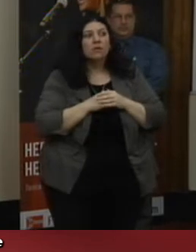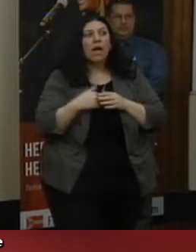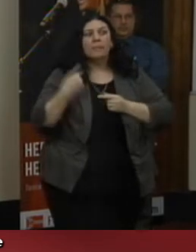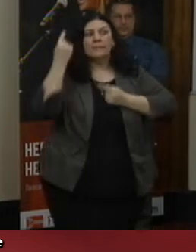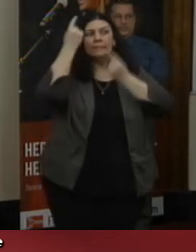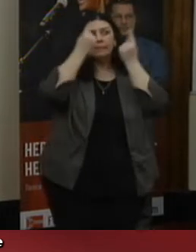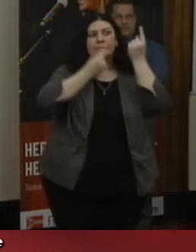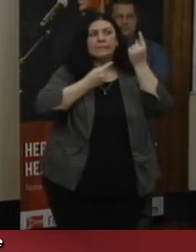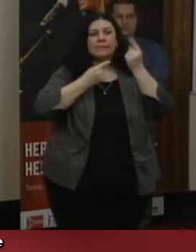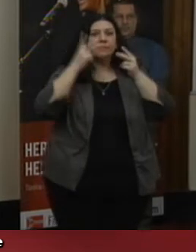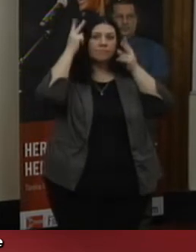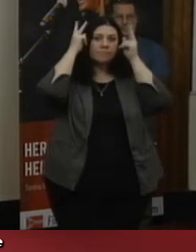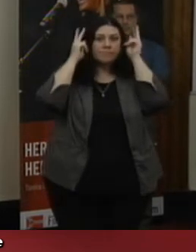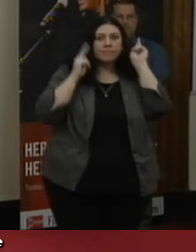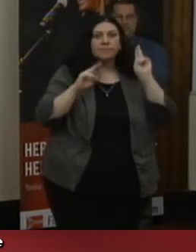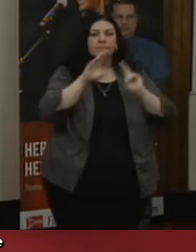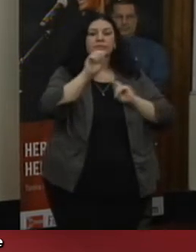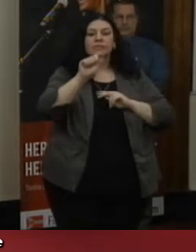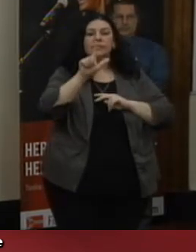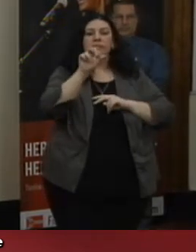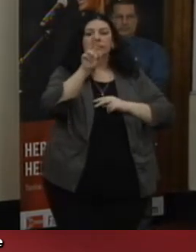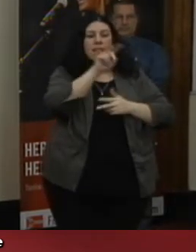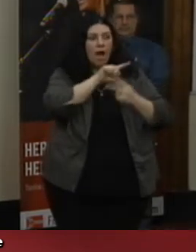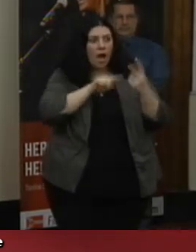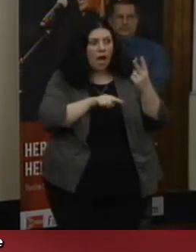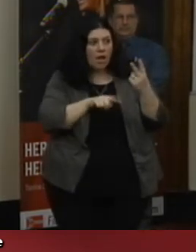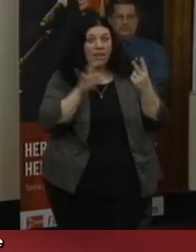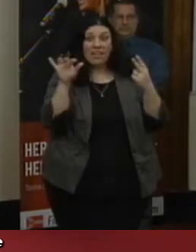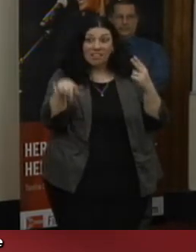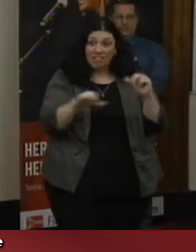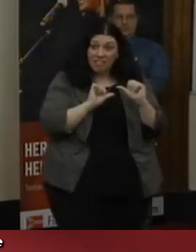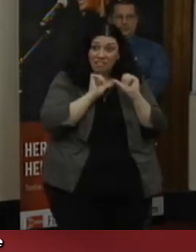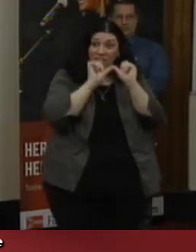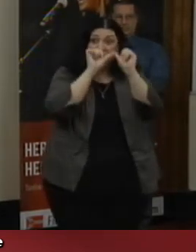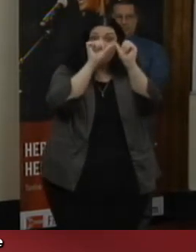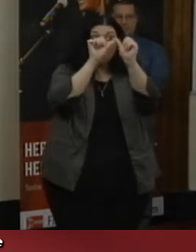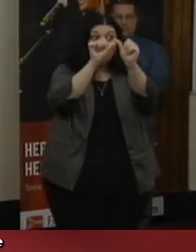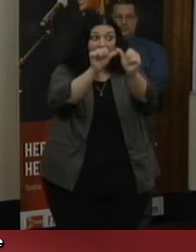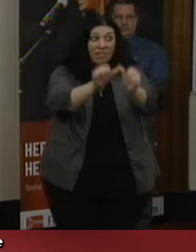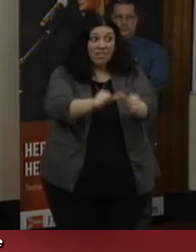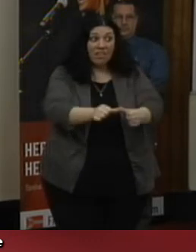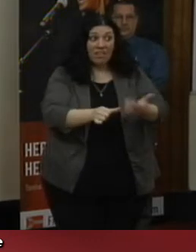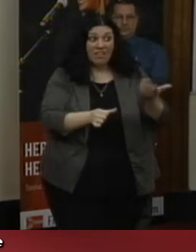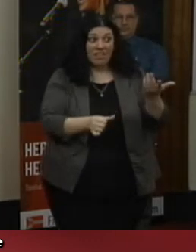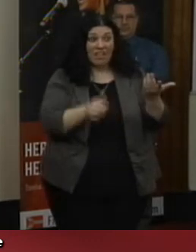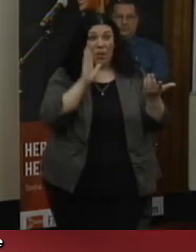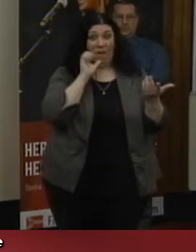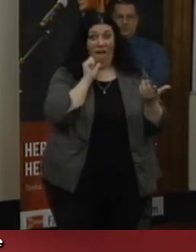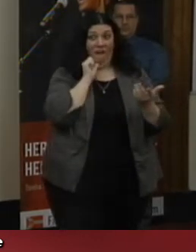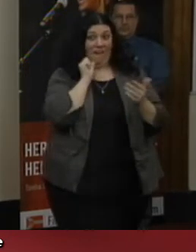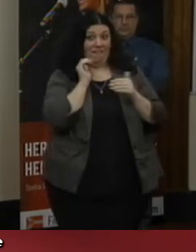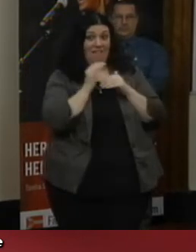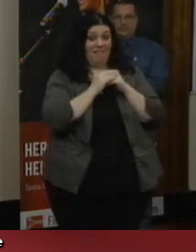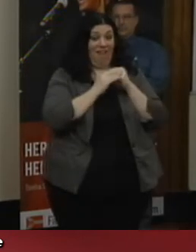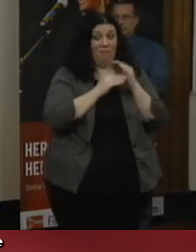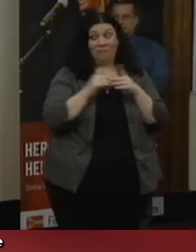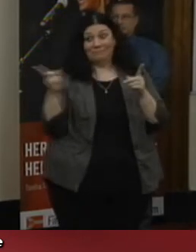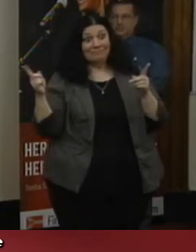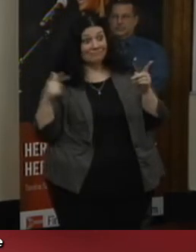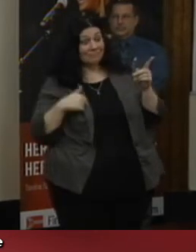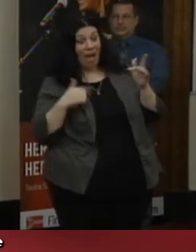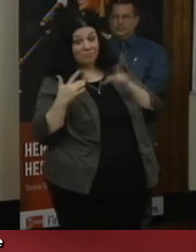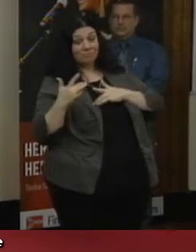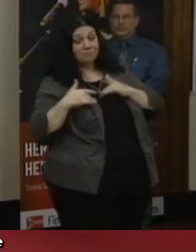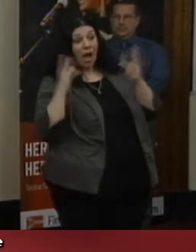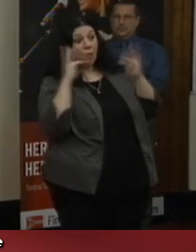thinking about the barber shops and also the salon, if it goes on for a while, it's kind of become a little uncomfortable. I'm worried about